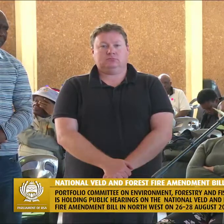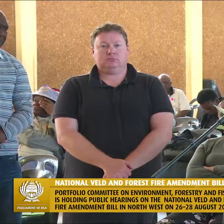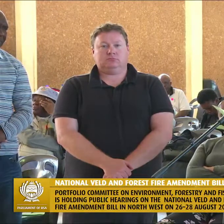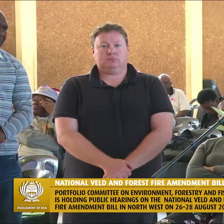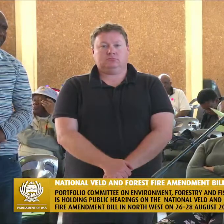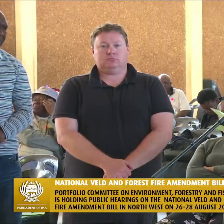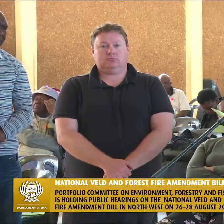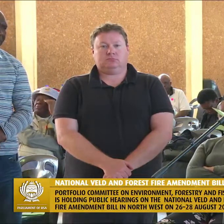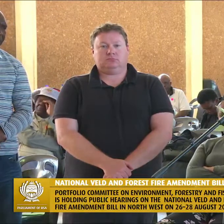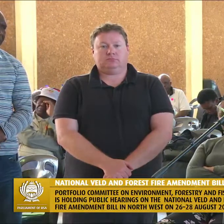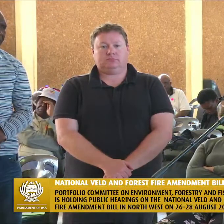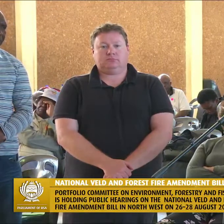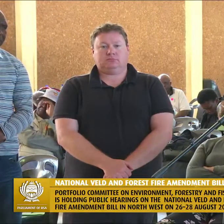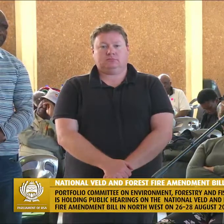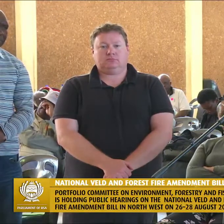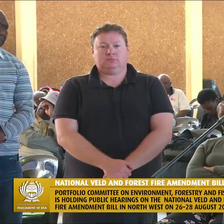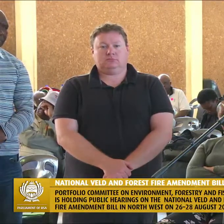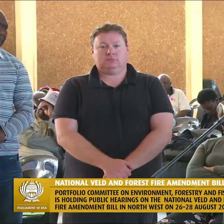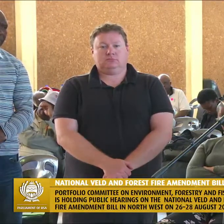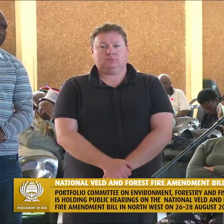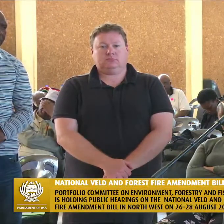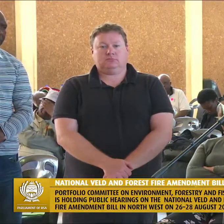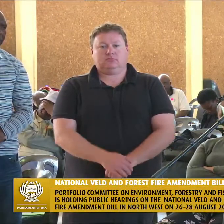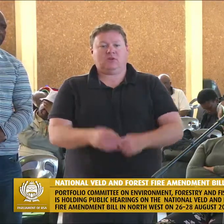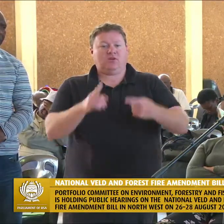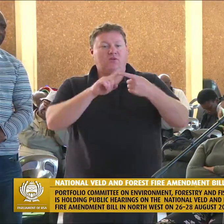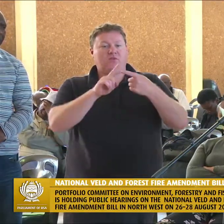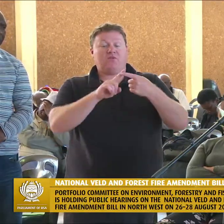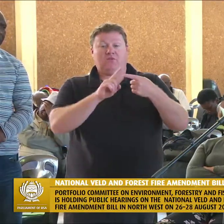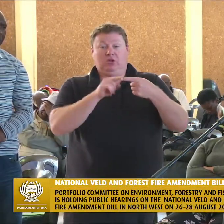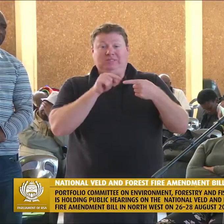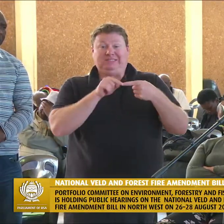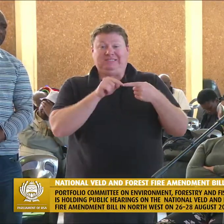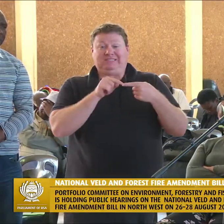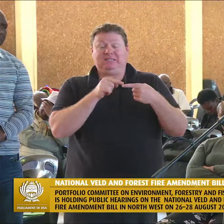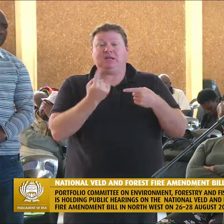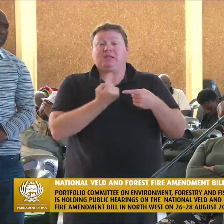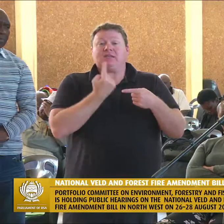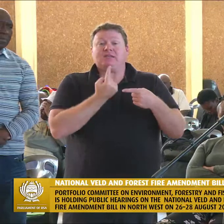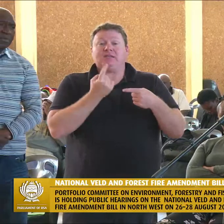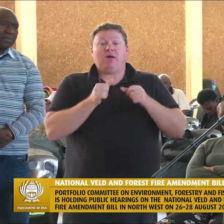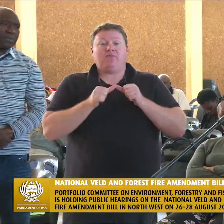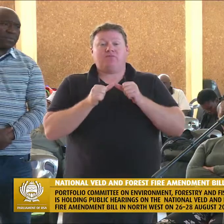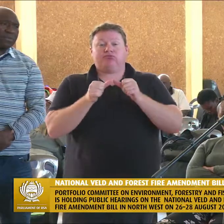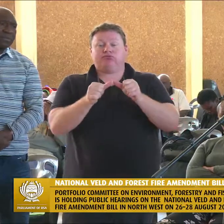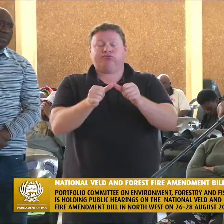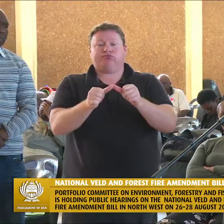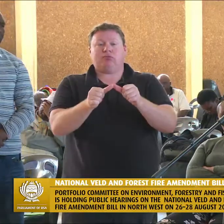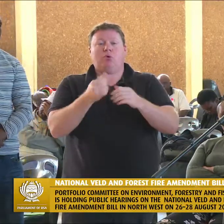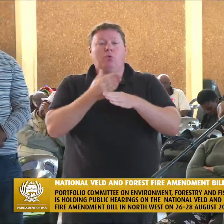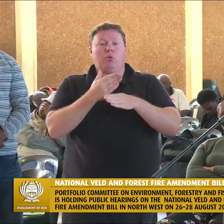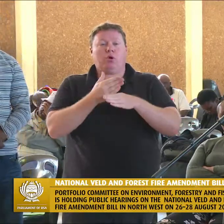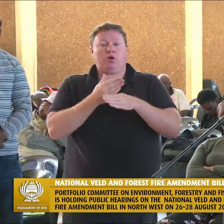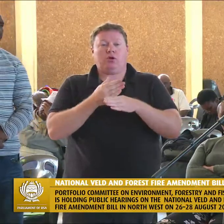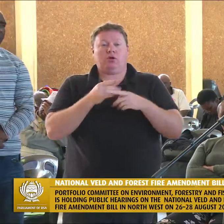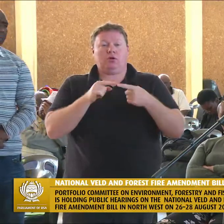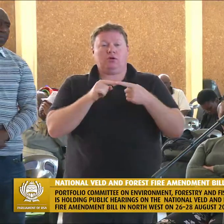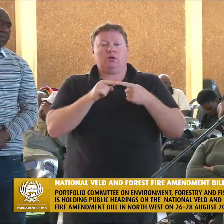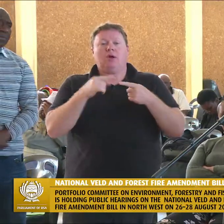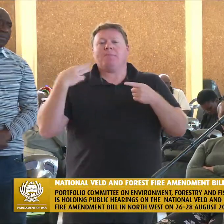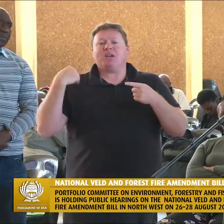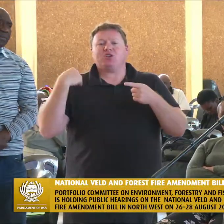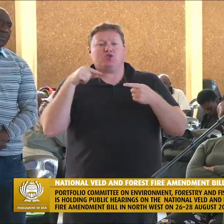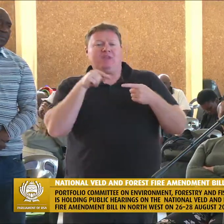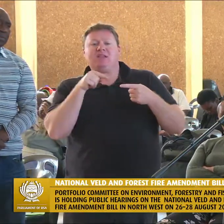underneath that the first point has to do with issues of self-sufficiency meaning how do we take this particular ministry and